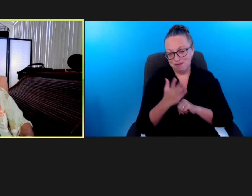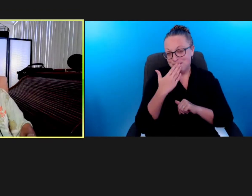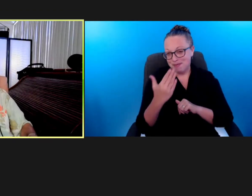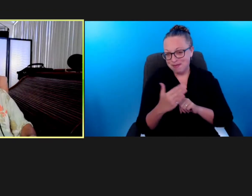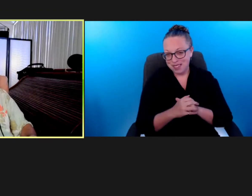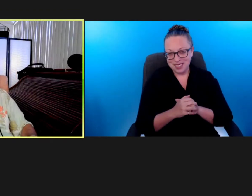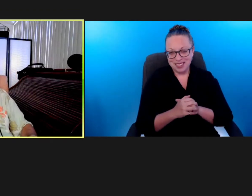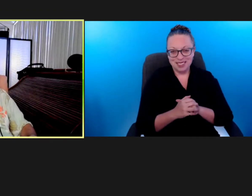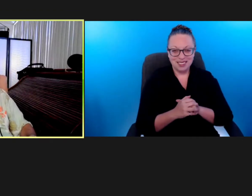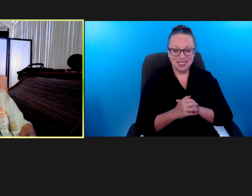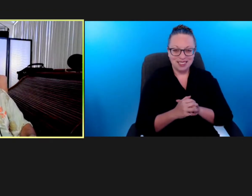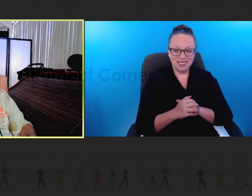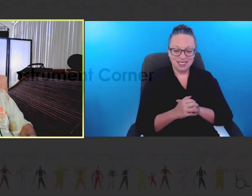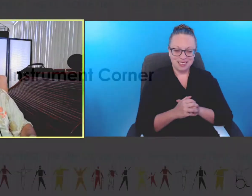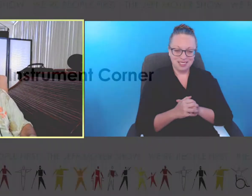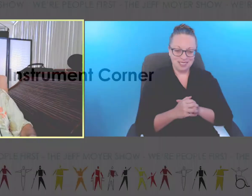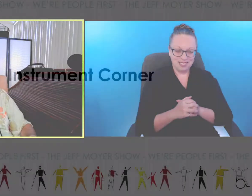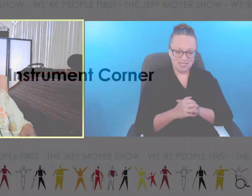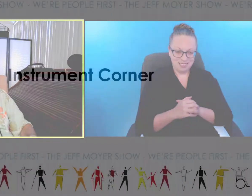Thanks.